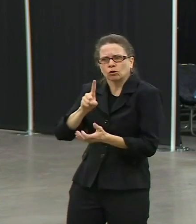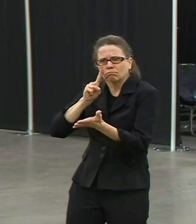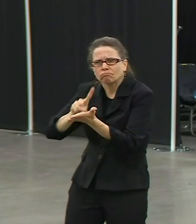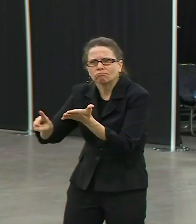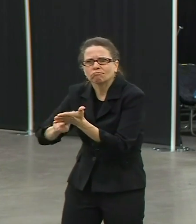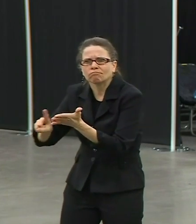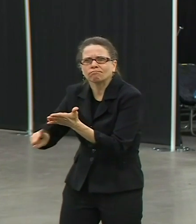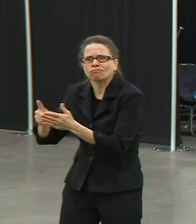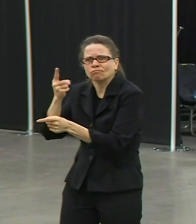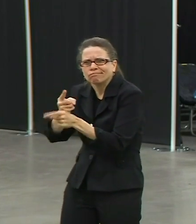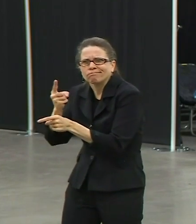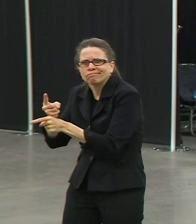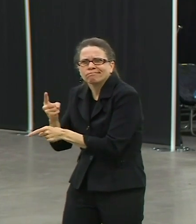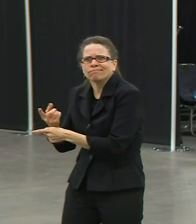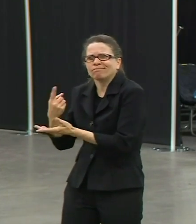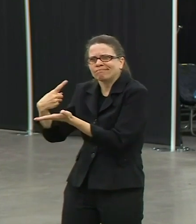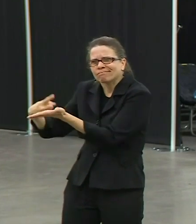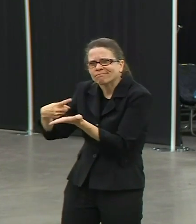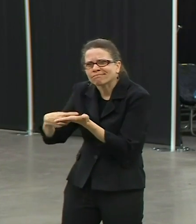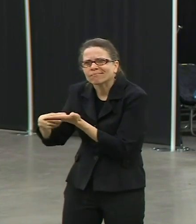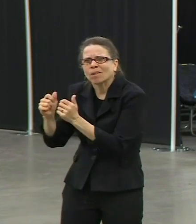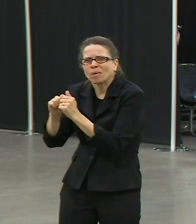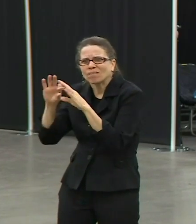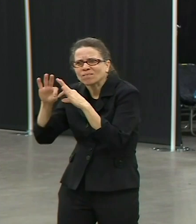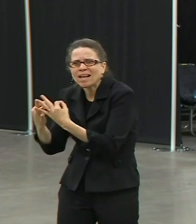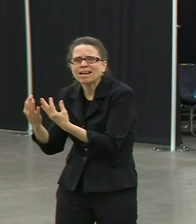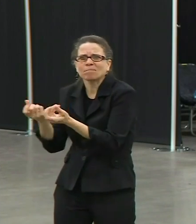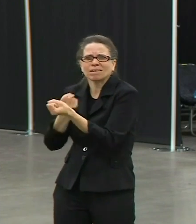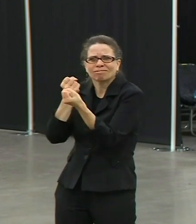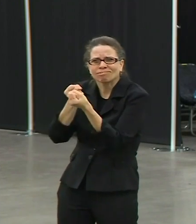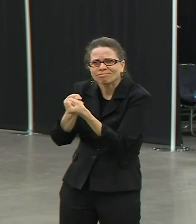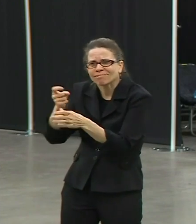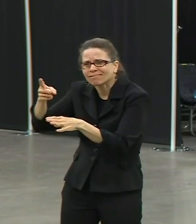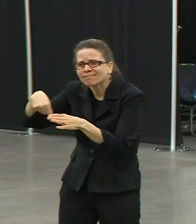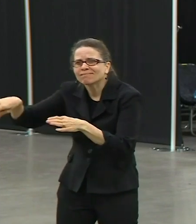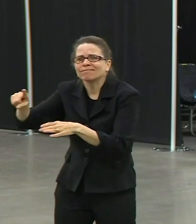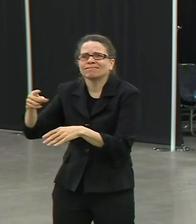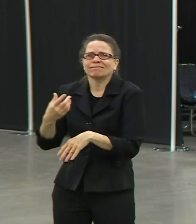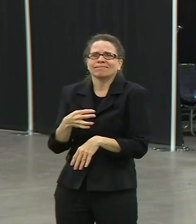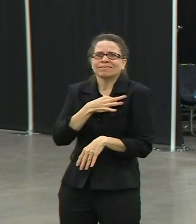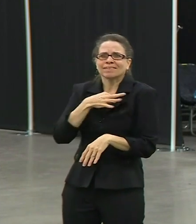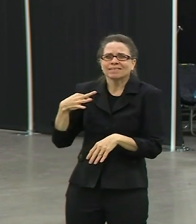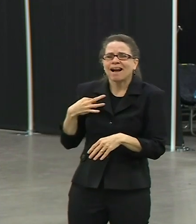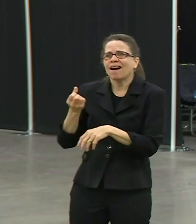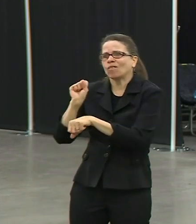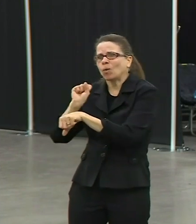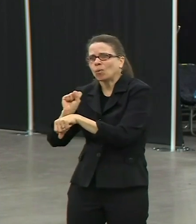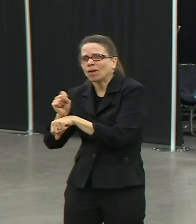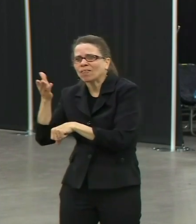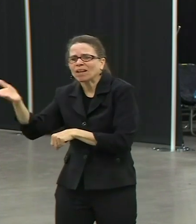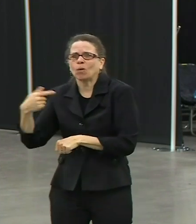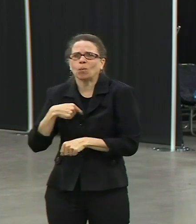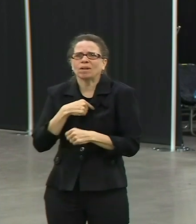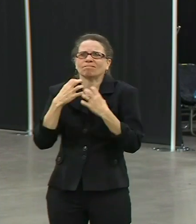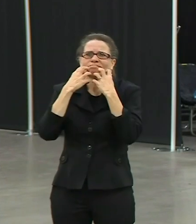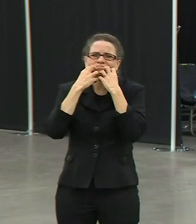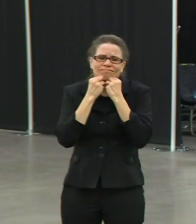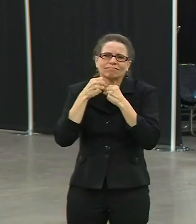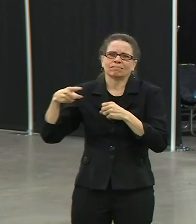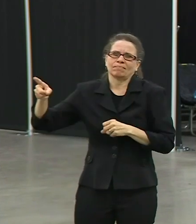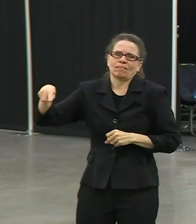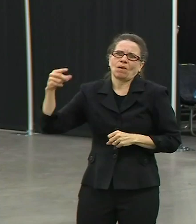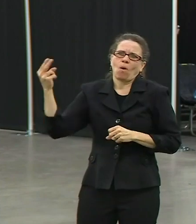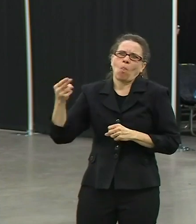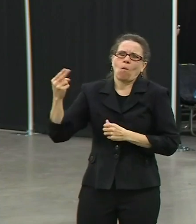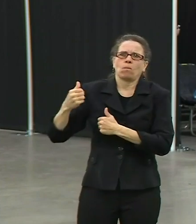and every single person who worked there and everybody who cares about that place, that at the end of the day, what we